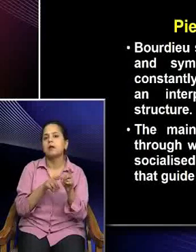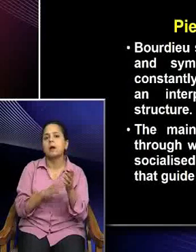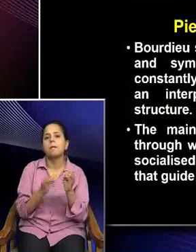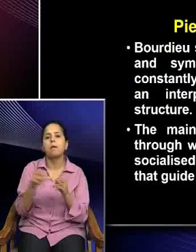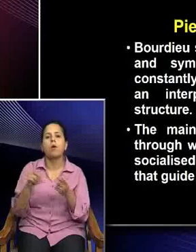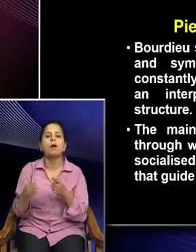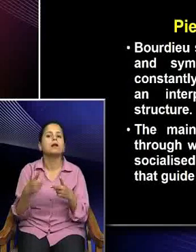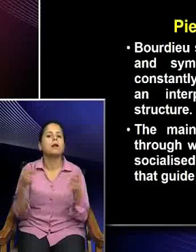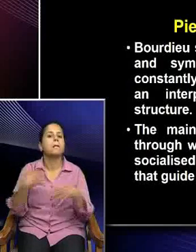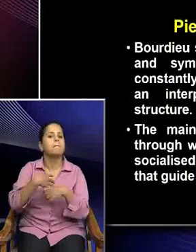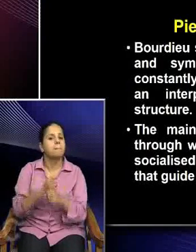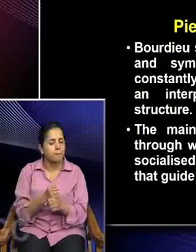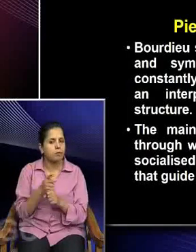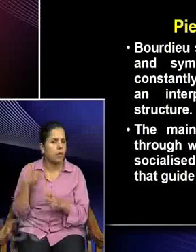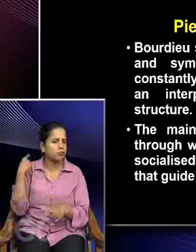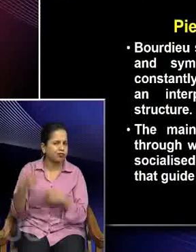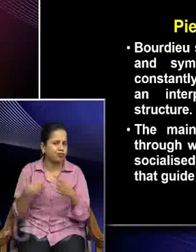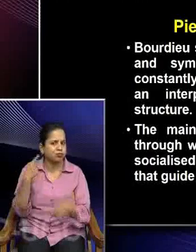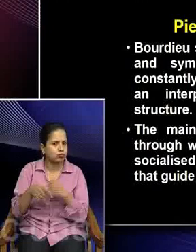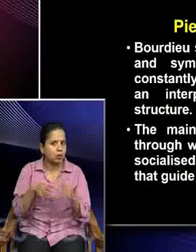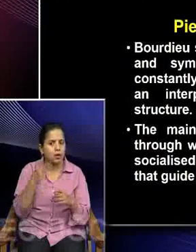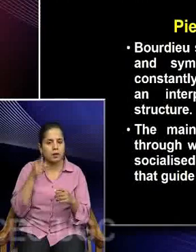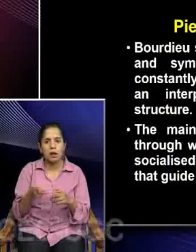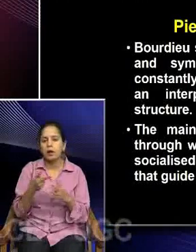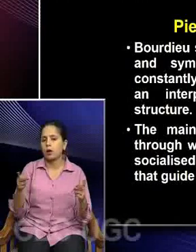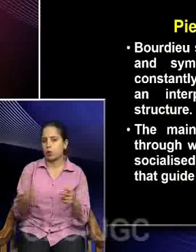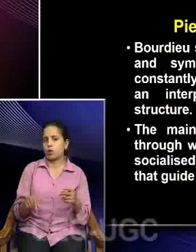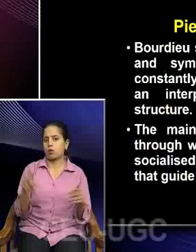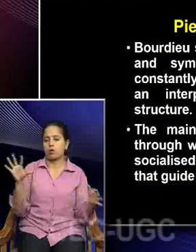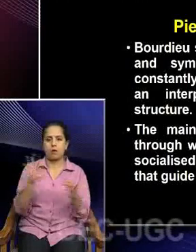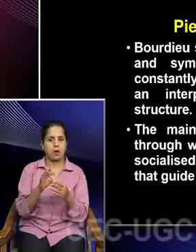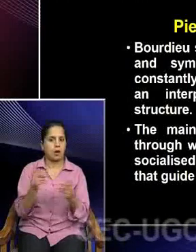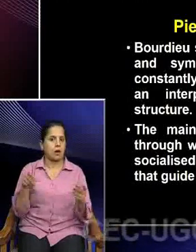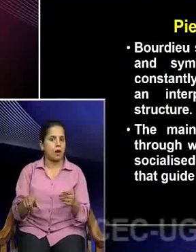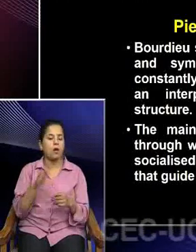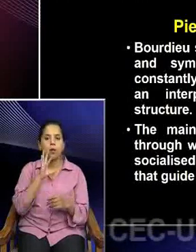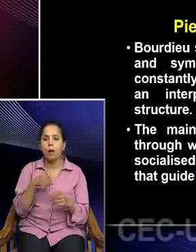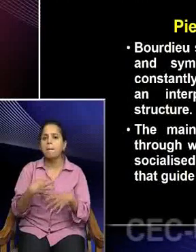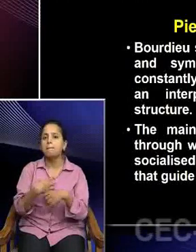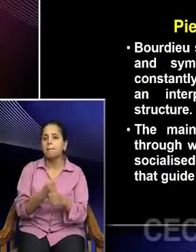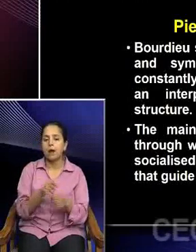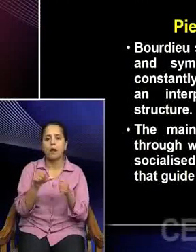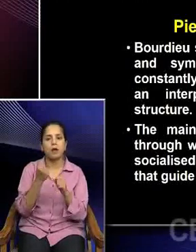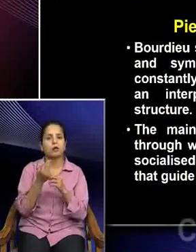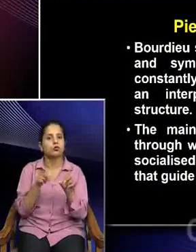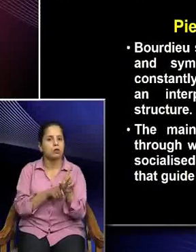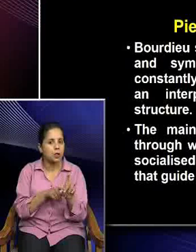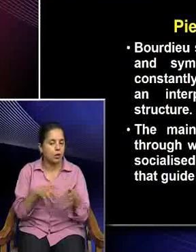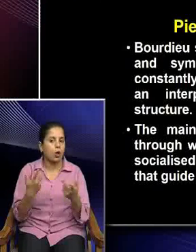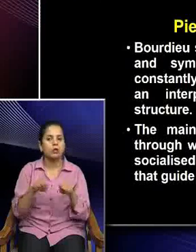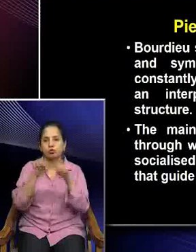created and constantly re-legitimized through an interplay of agency and